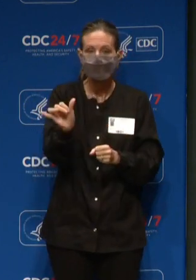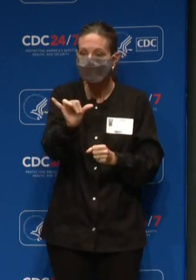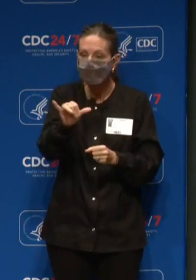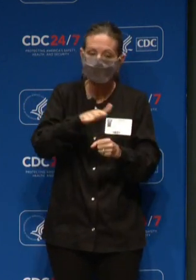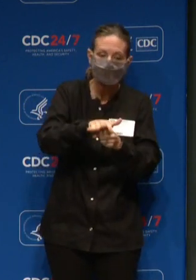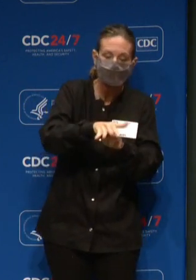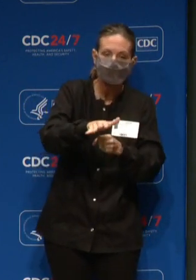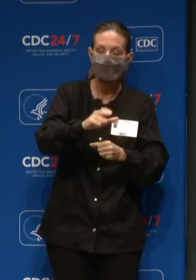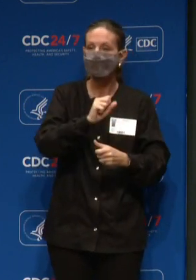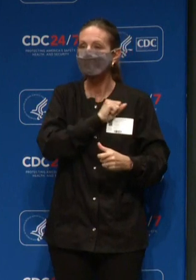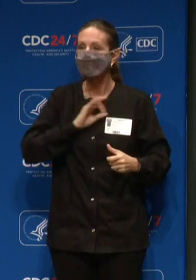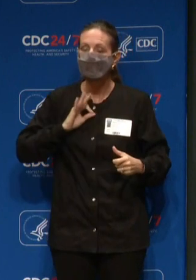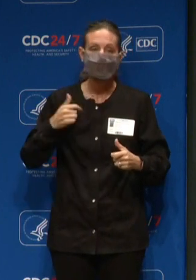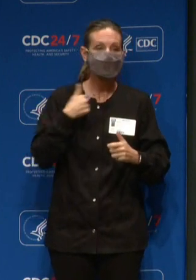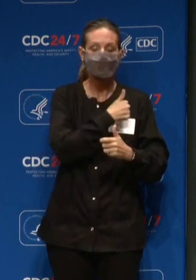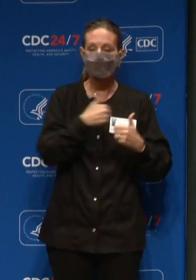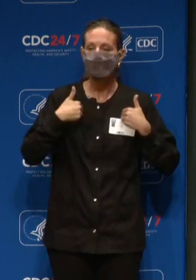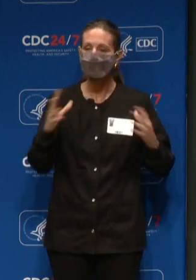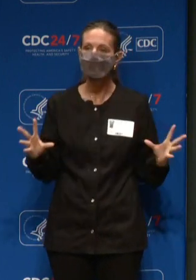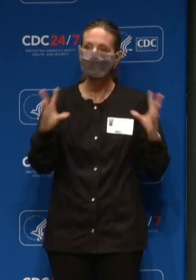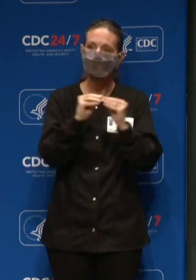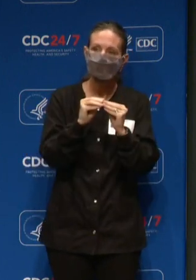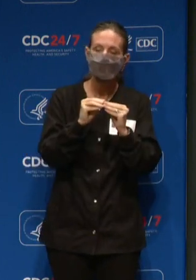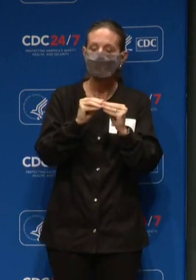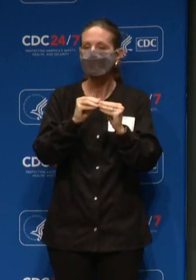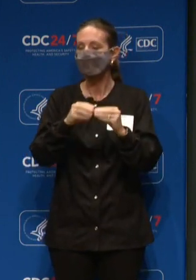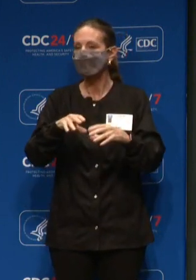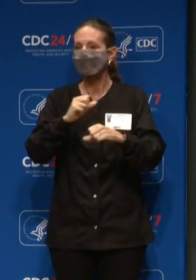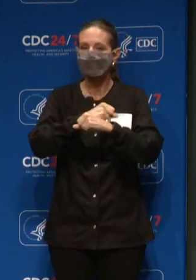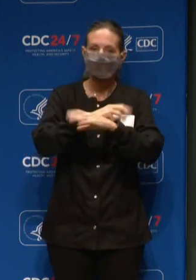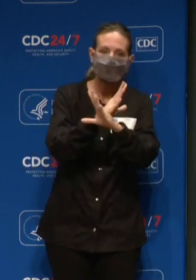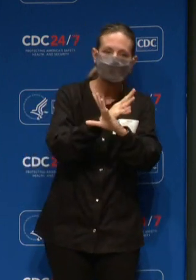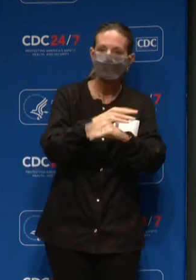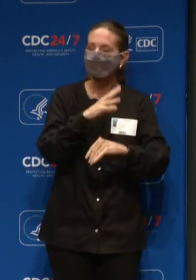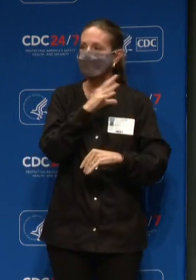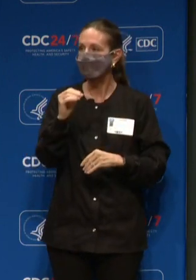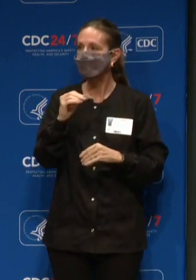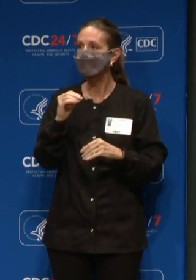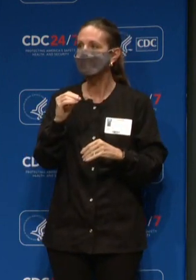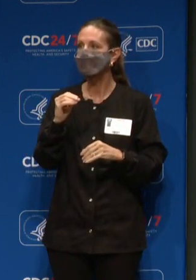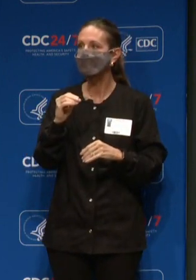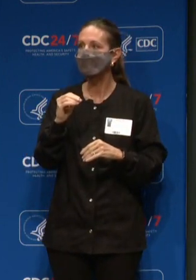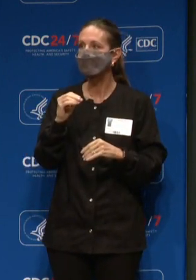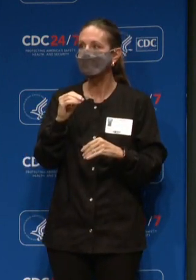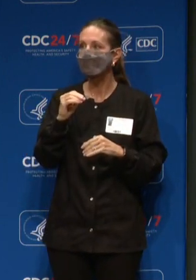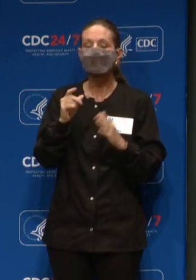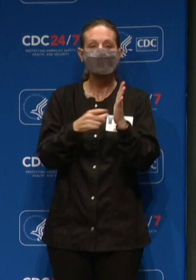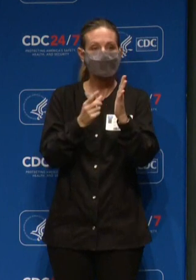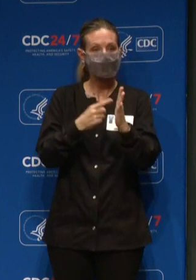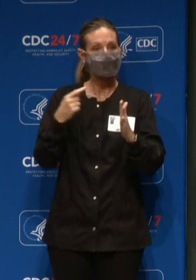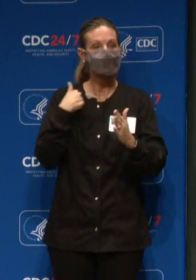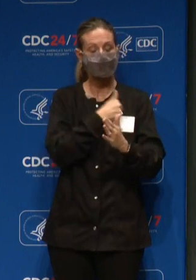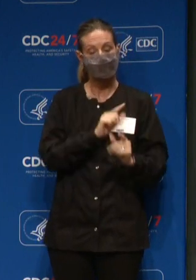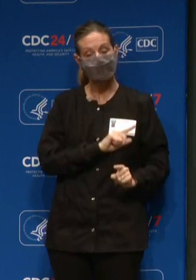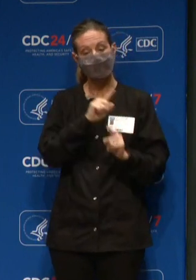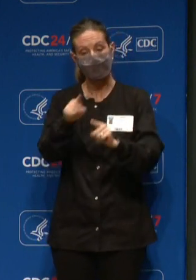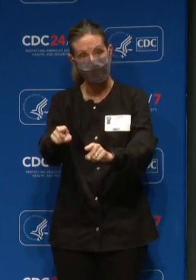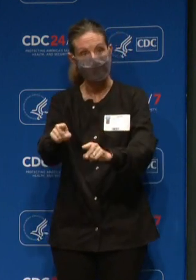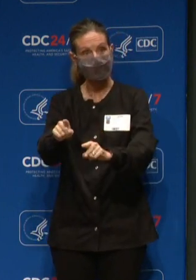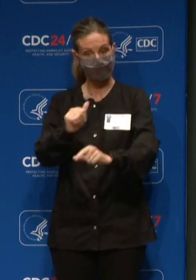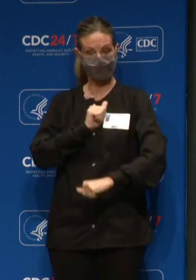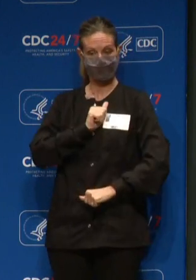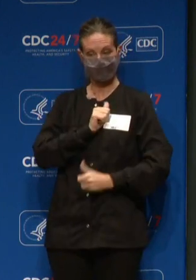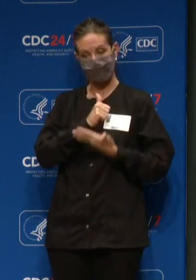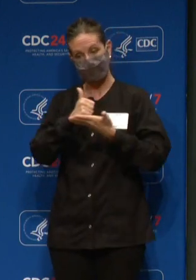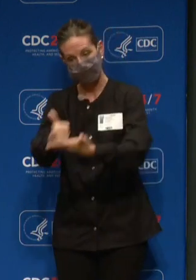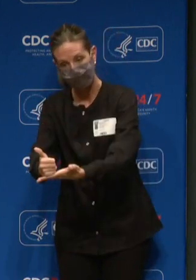weekly conference calls with immunization and preparedness managers, and in some cases, on-site assistance. My